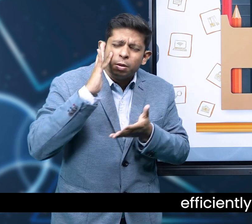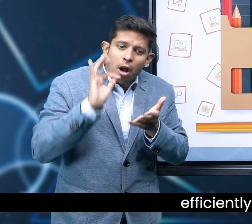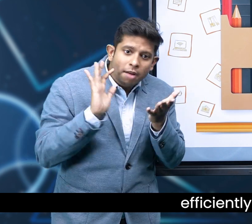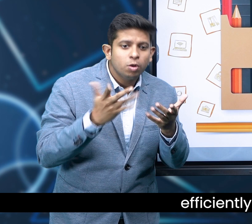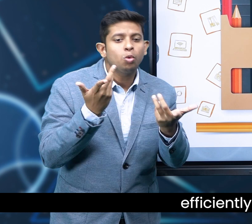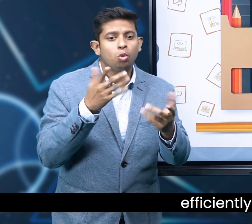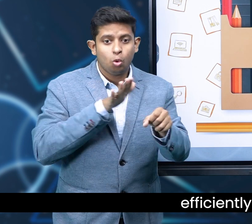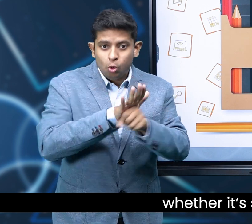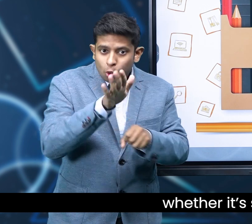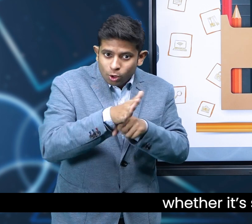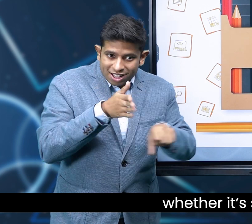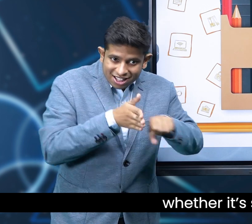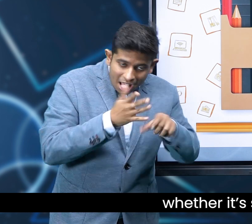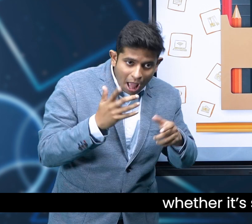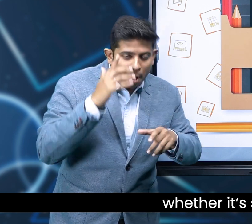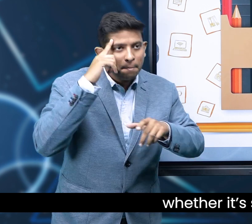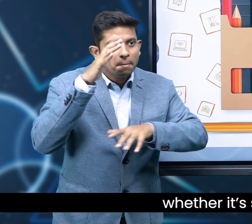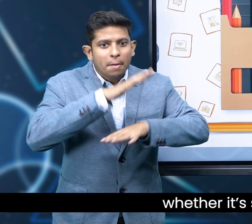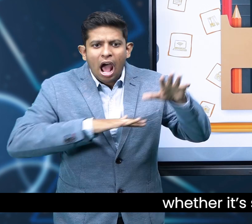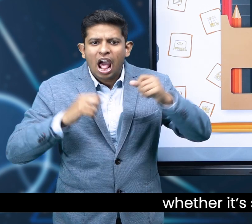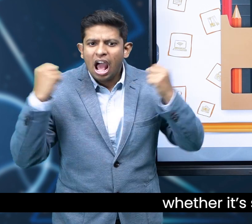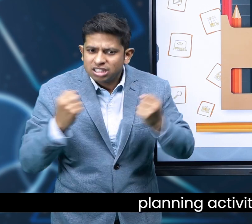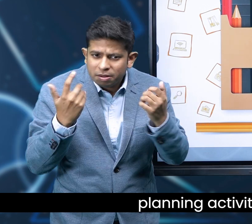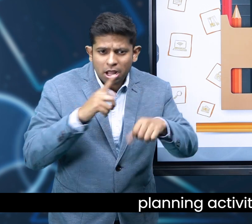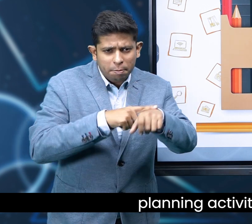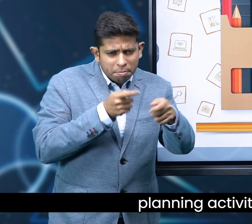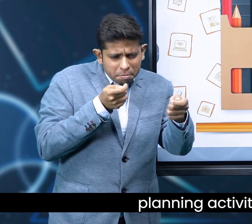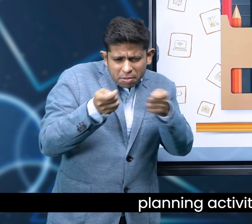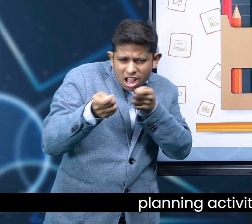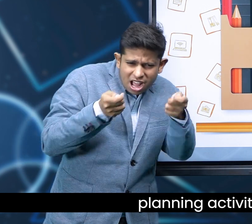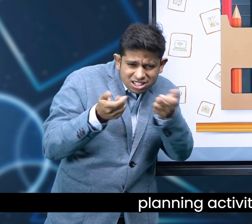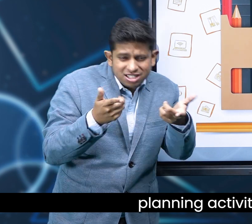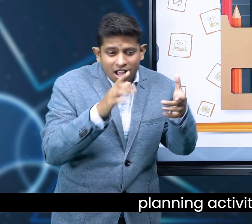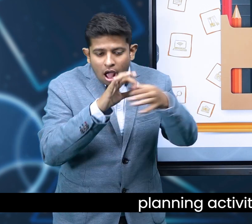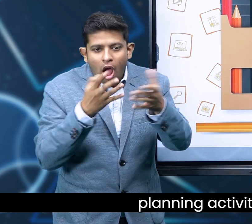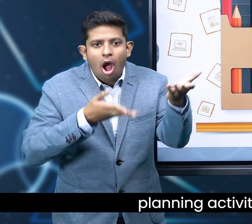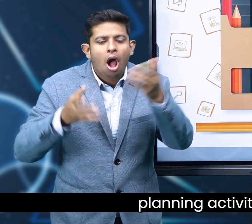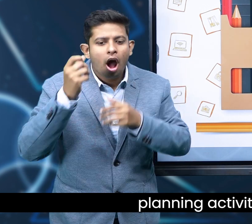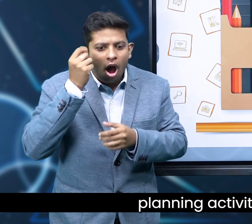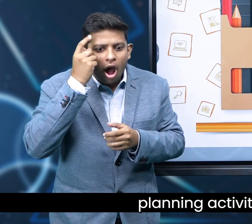lives, whether it's setting up furniture, planning activities, or managing time.